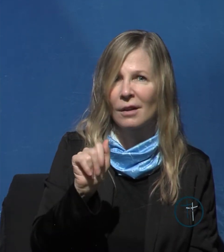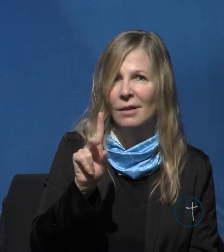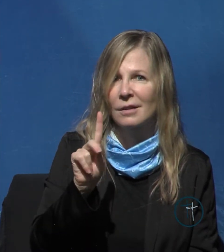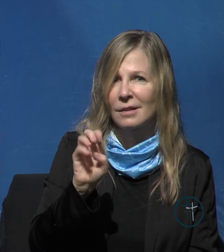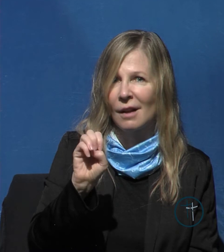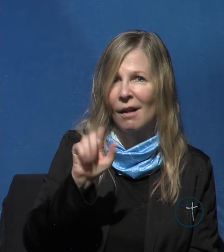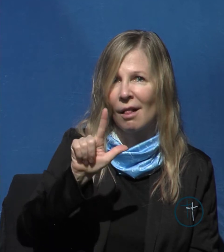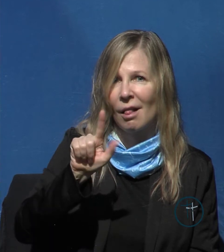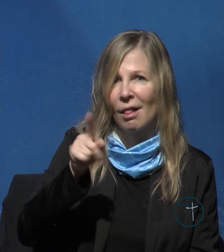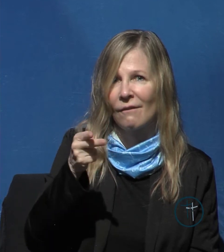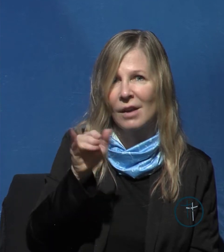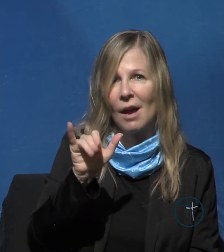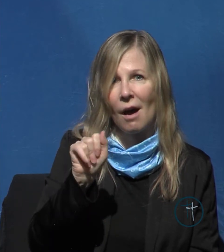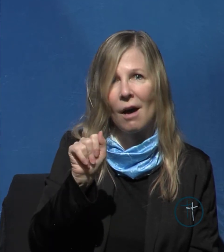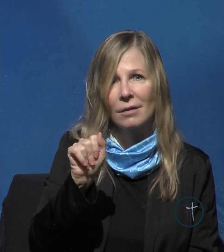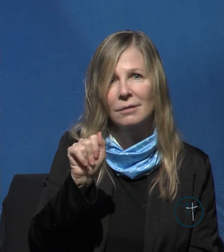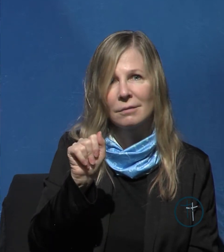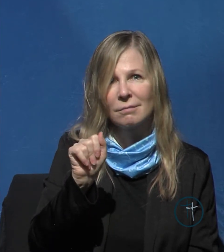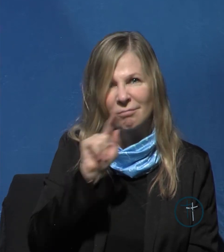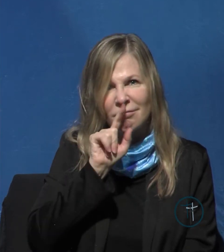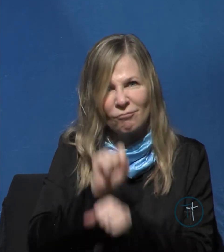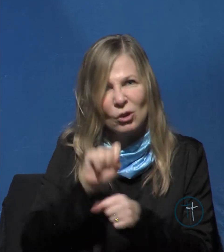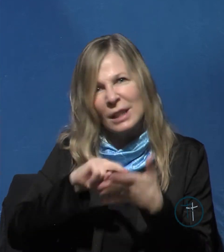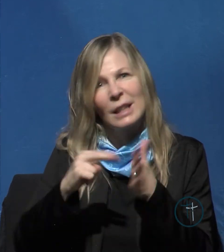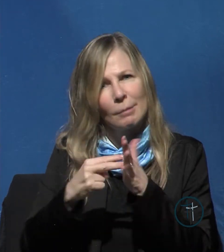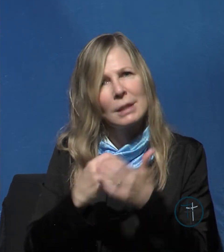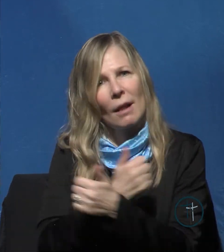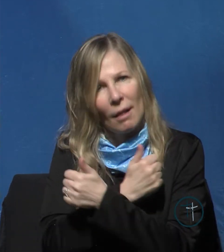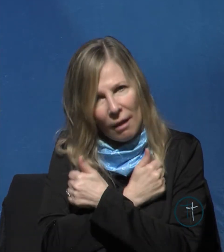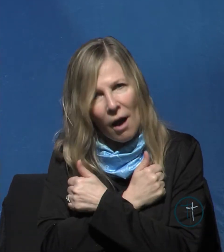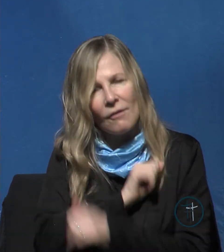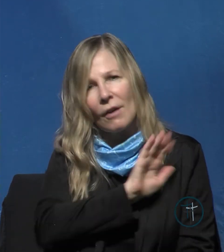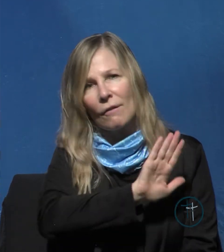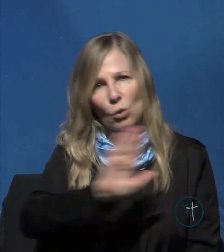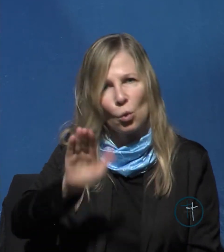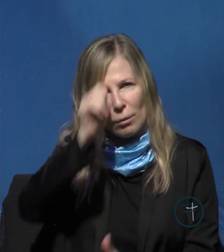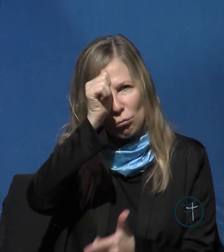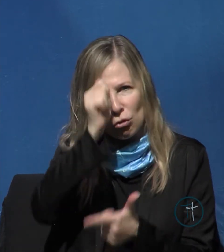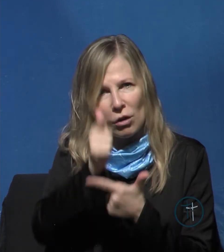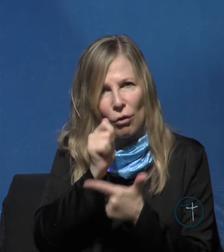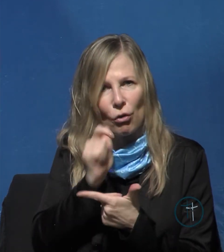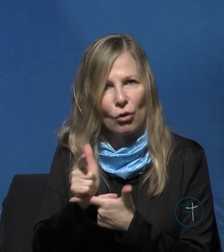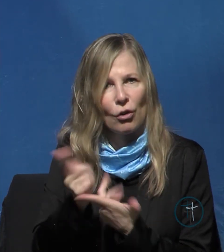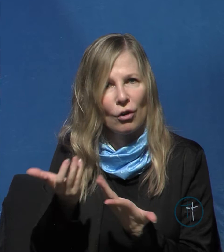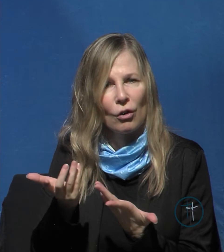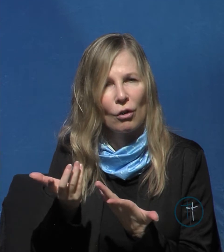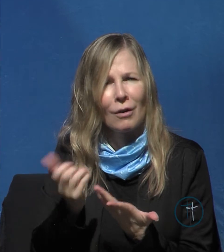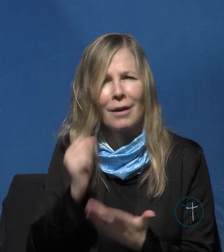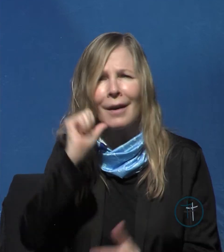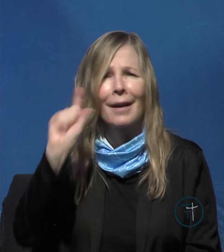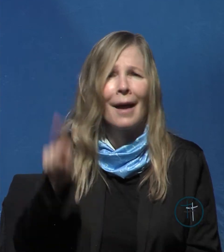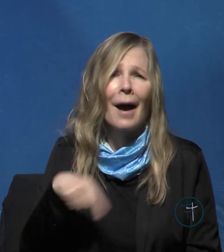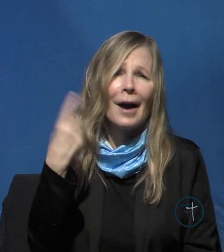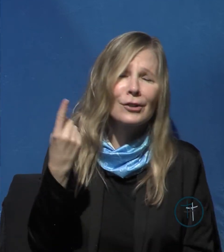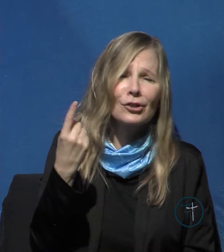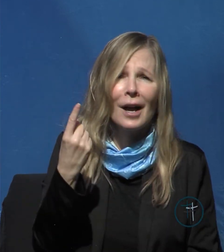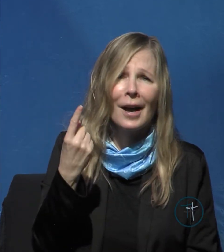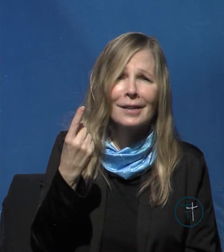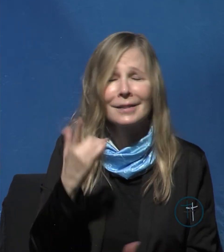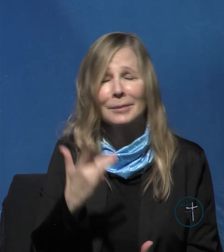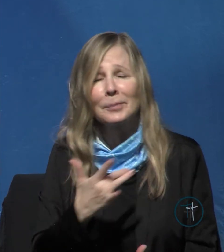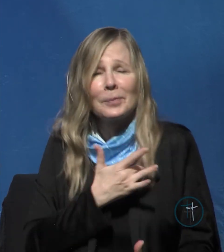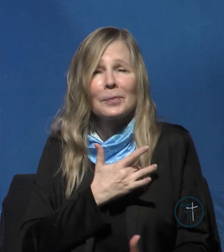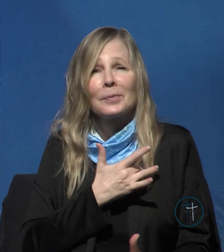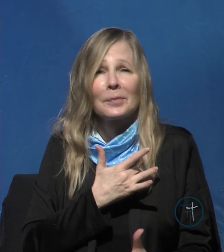And in this context, of course, this isn't some type of romantic love or just some touchy-feely emotion. This is a very real sense.